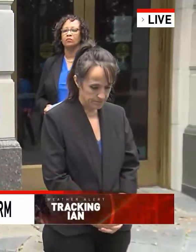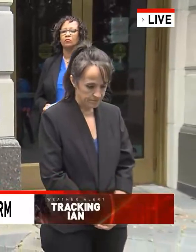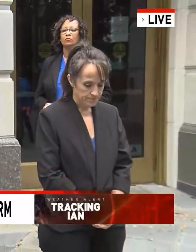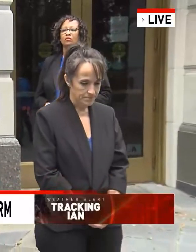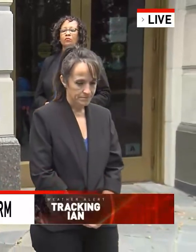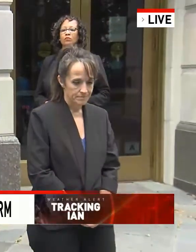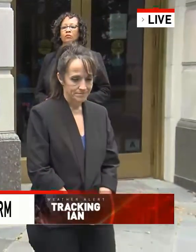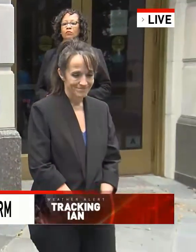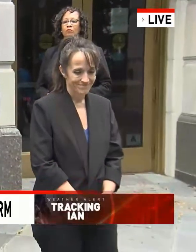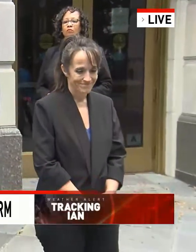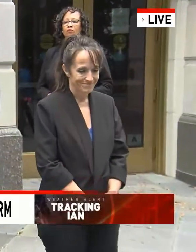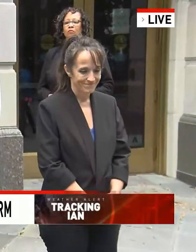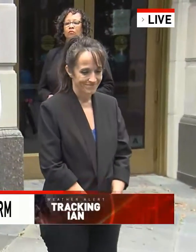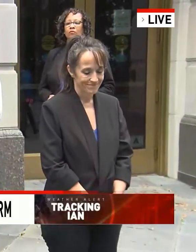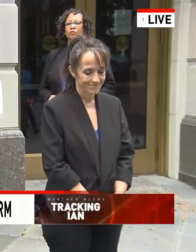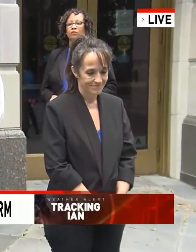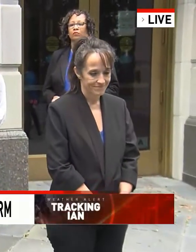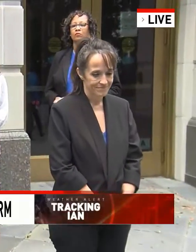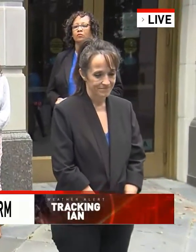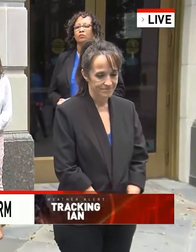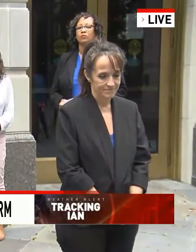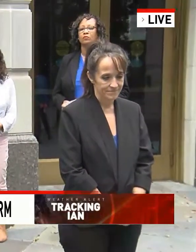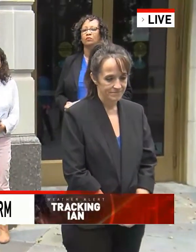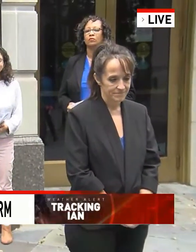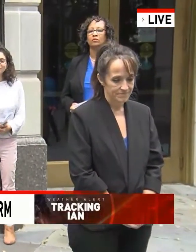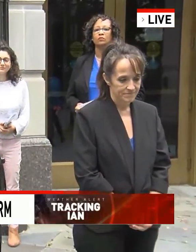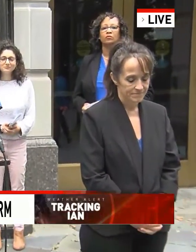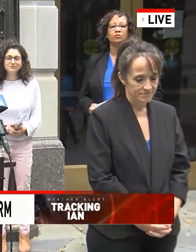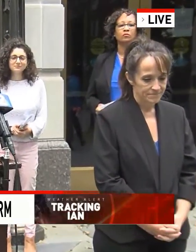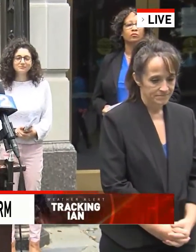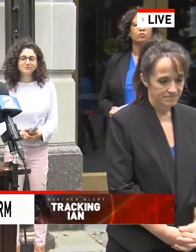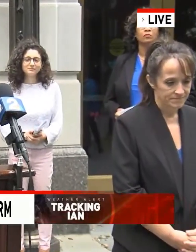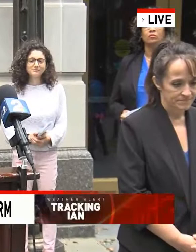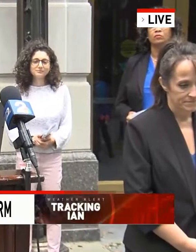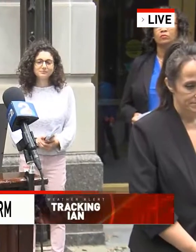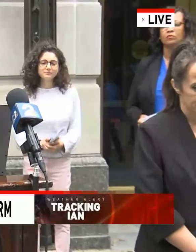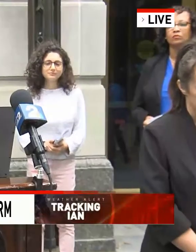Buenas tardes, yo soy oficial Tilly con la policía de Charleston.